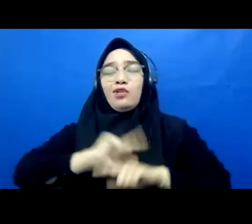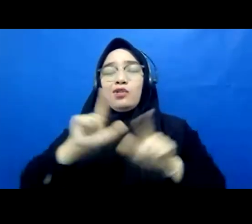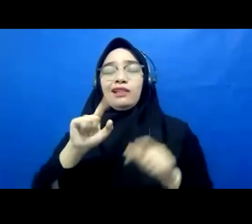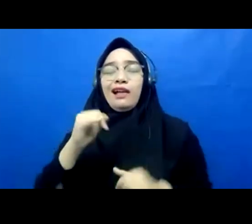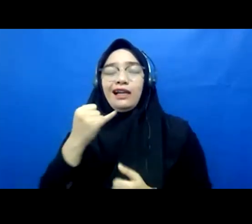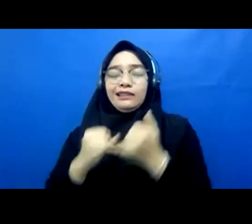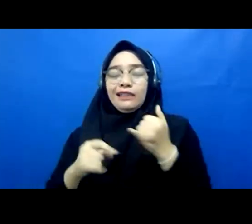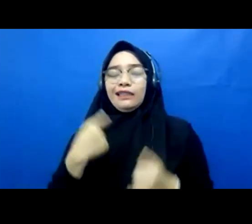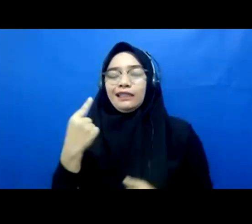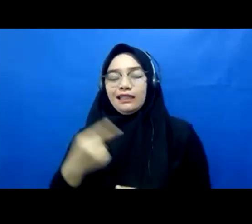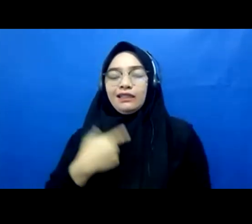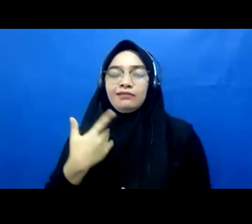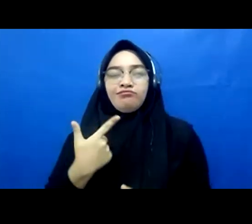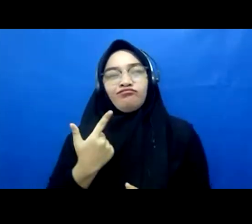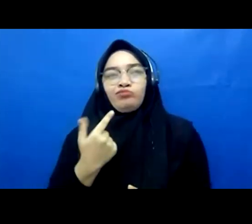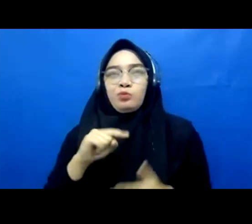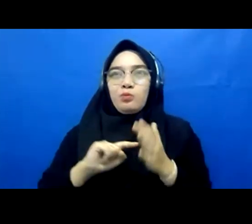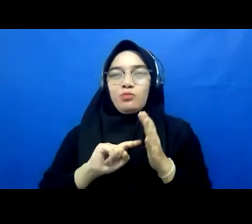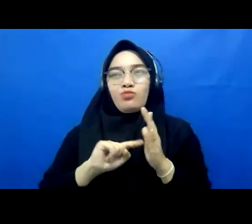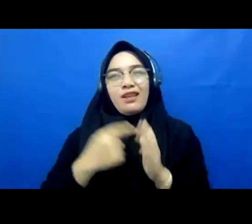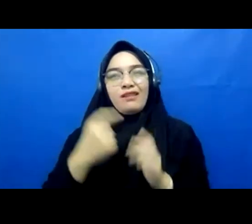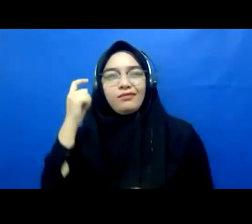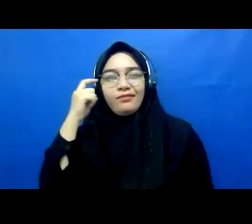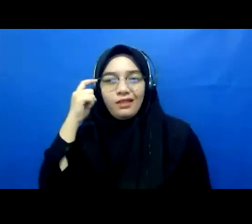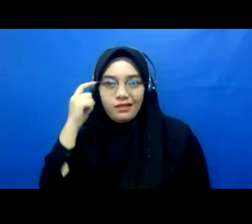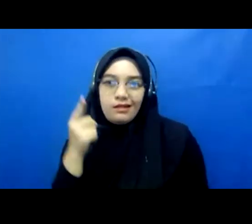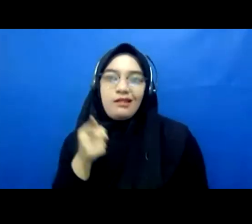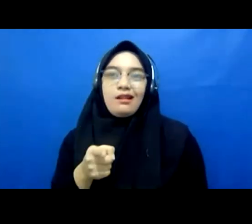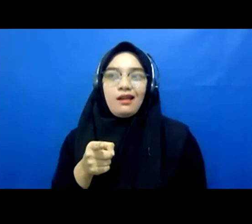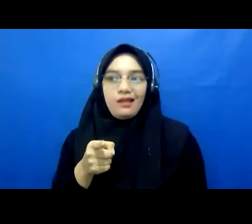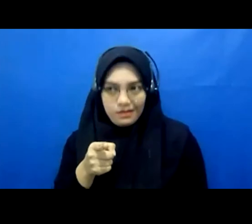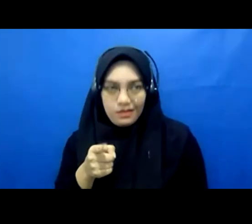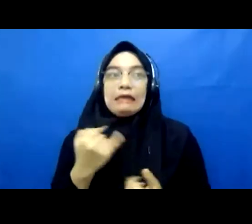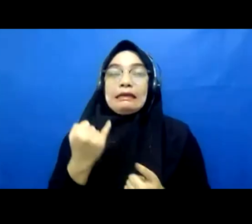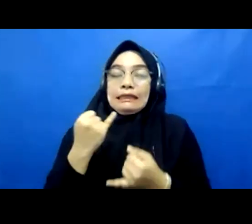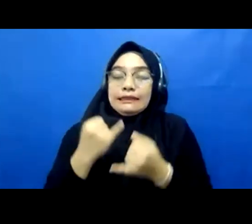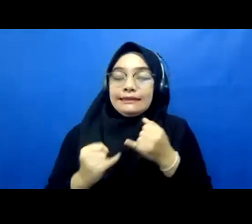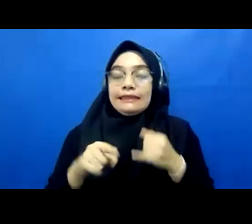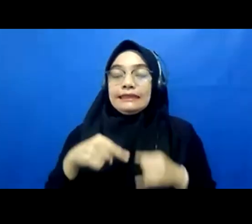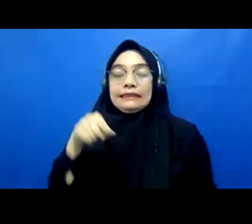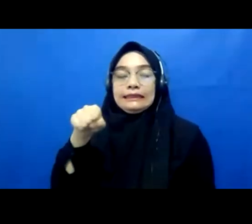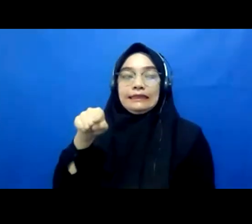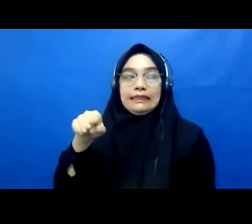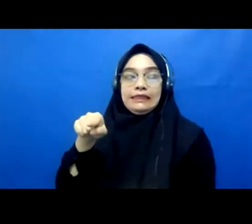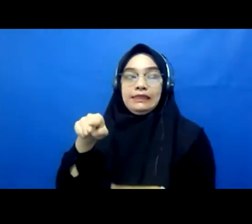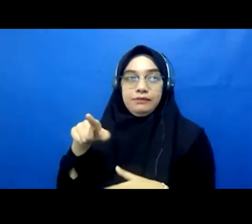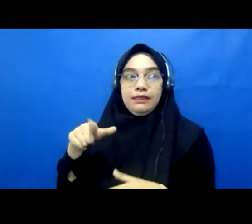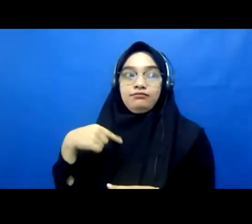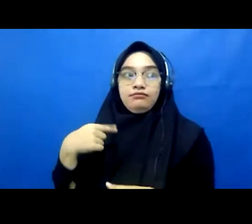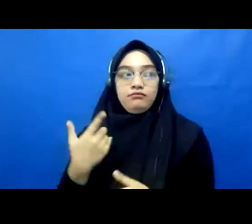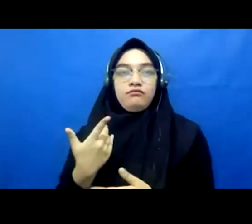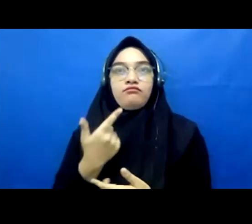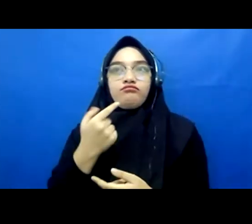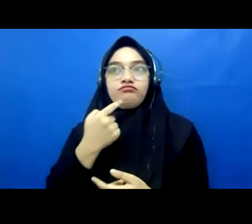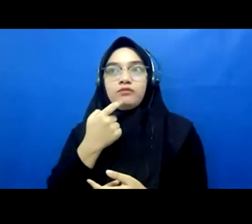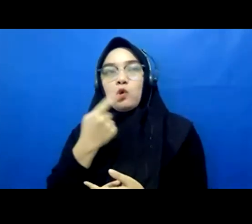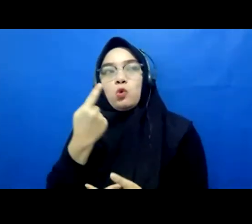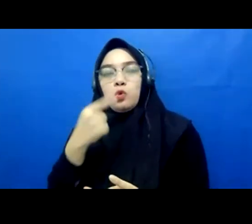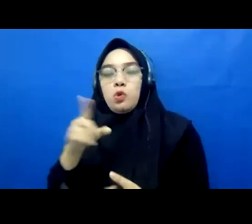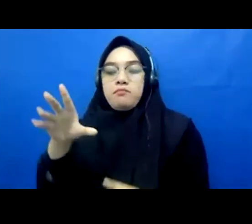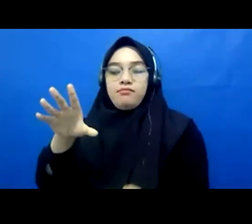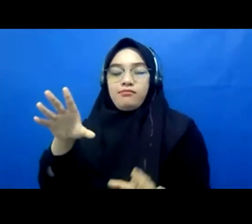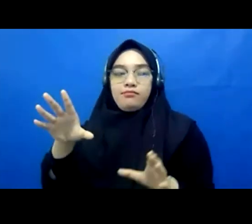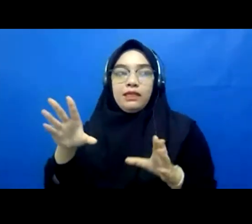one person with a disability. And our graduates are coming back to us saying that they don't want to be the one in 100. They want to work for truly